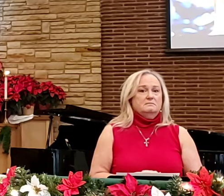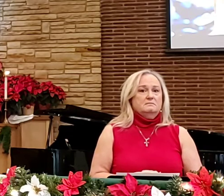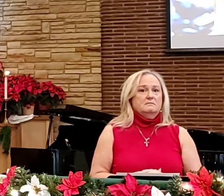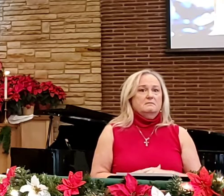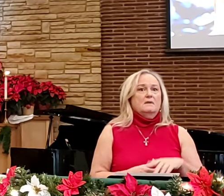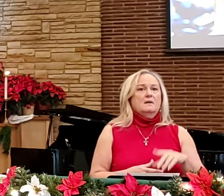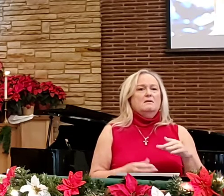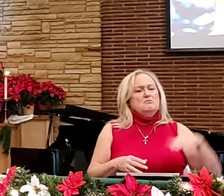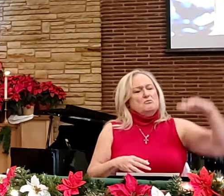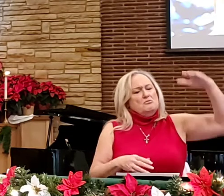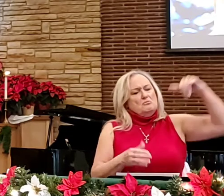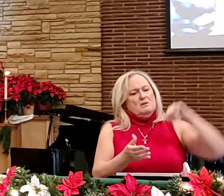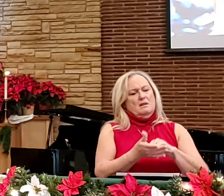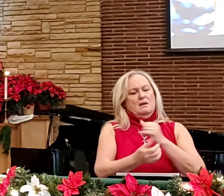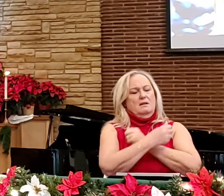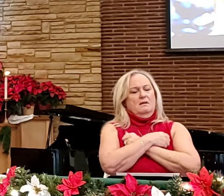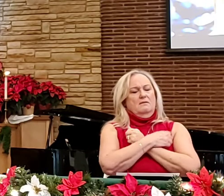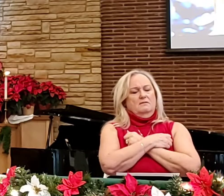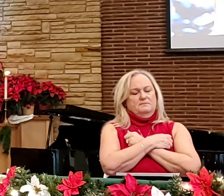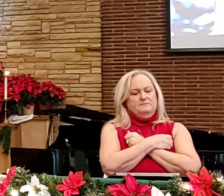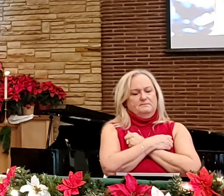And you grew in that love,